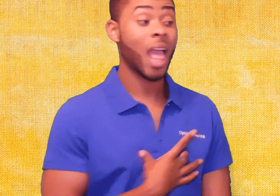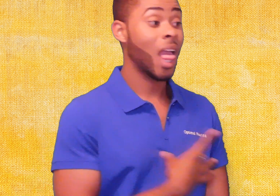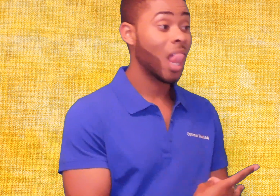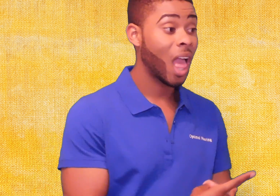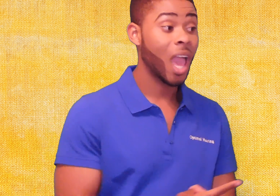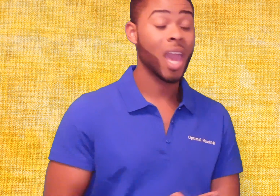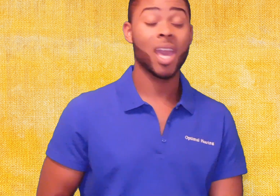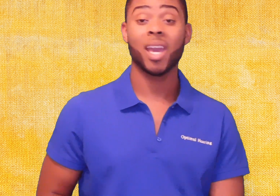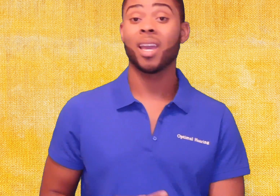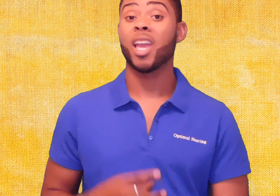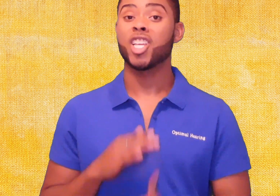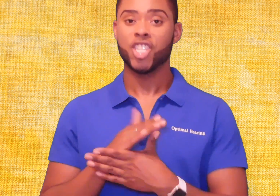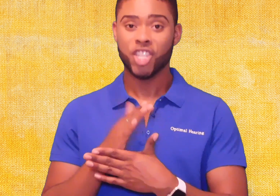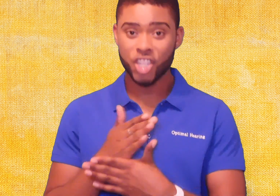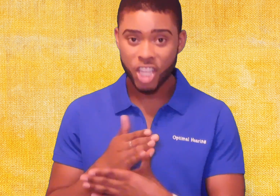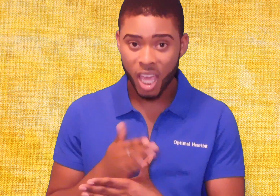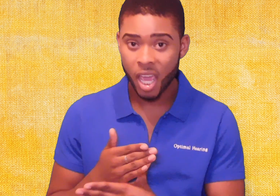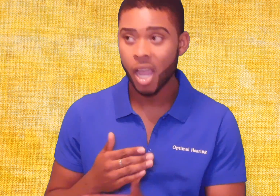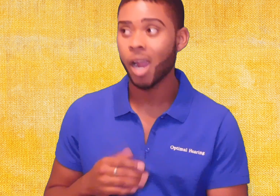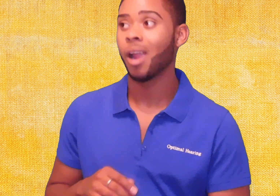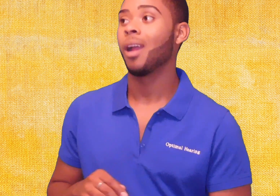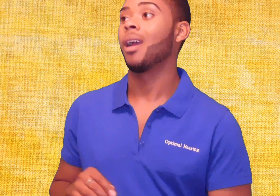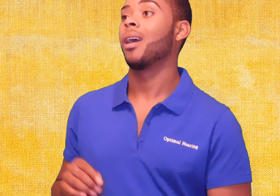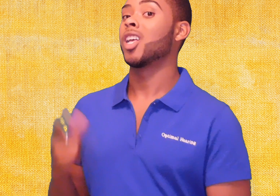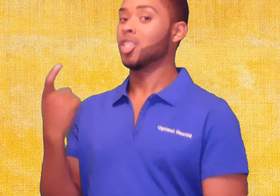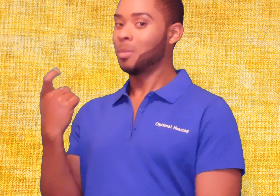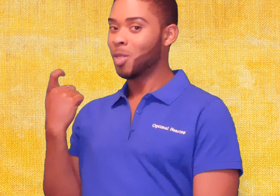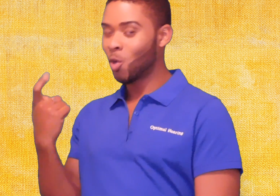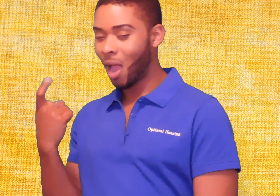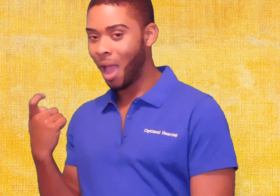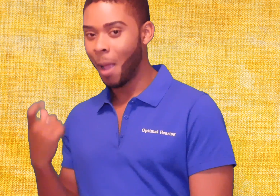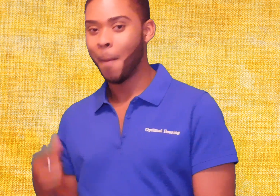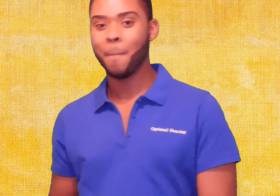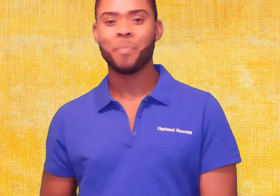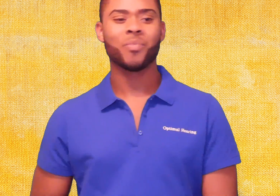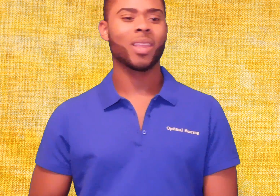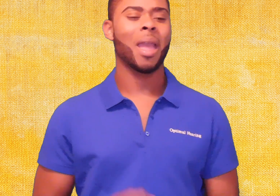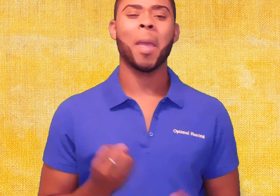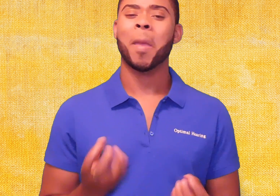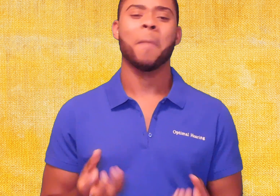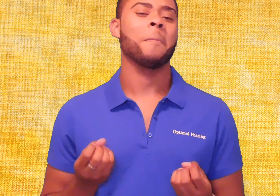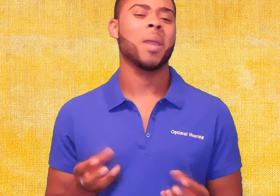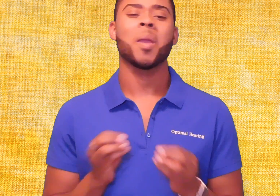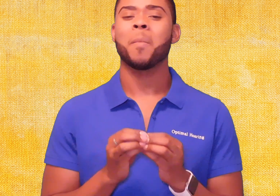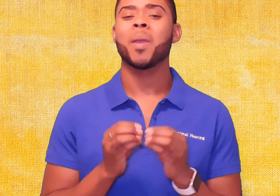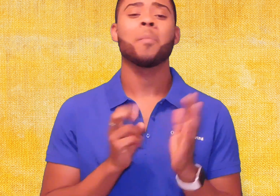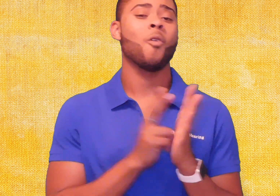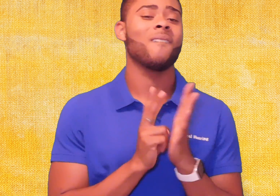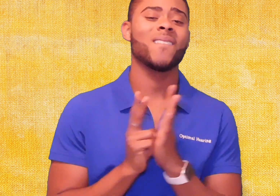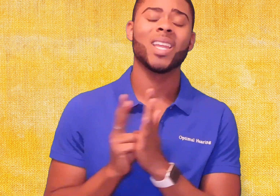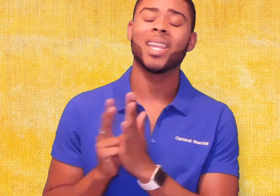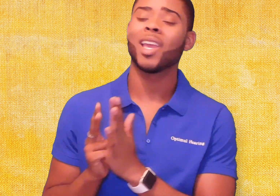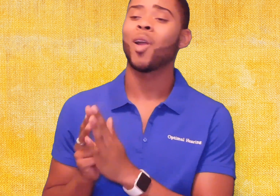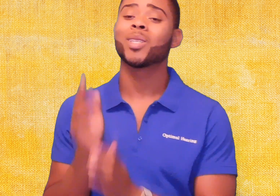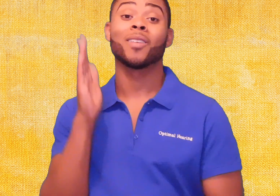Please like, share, and subscribe for many more videos to